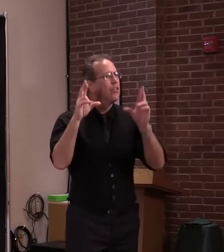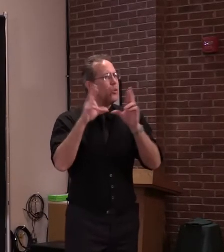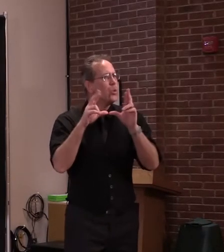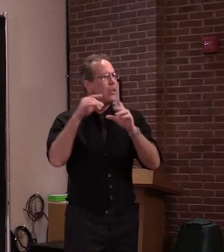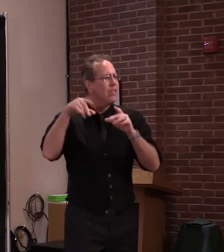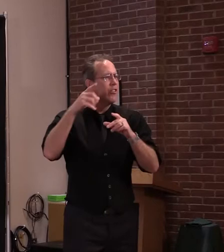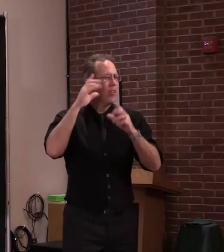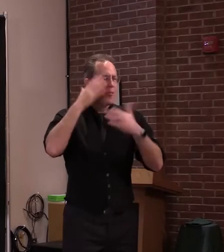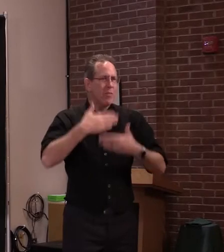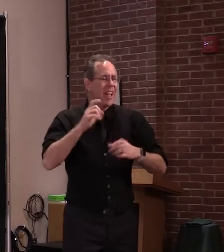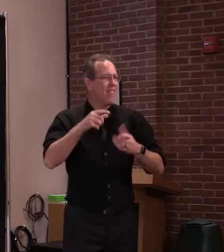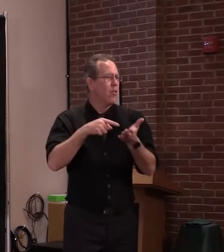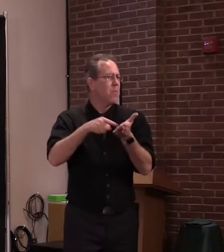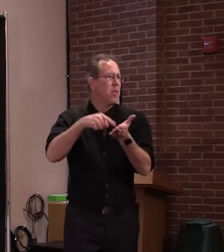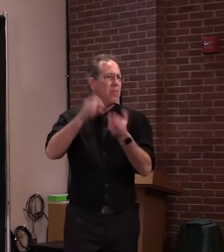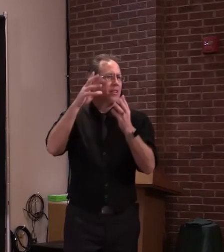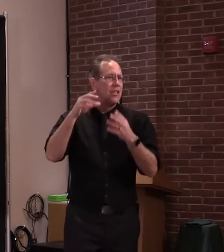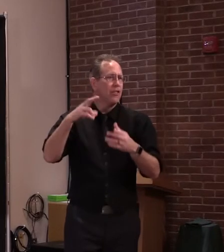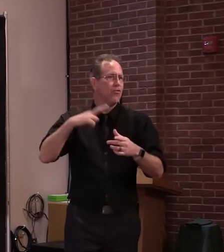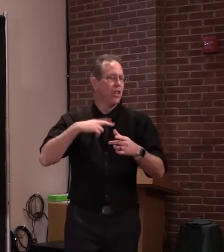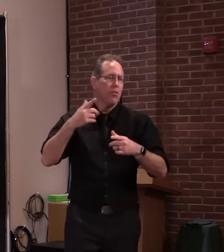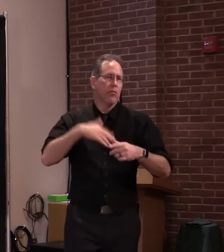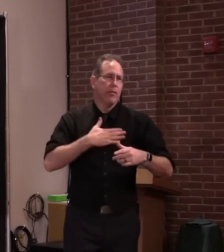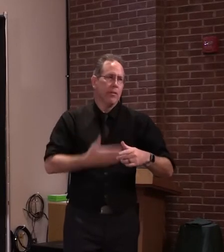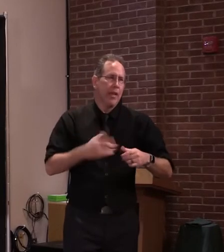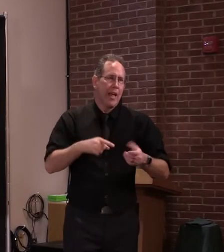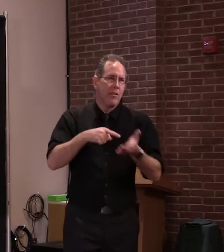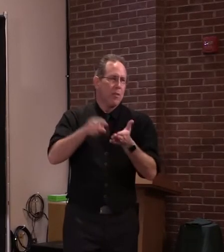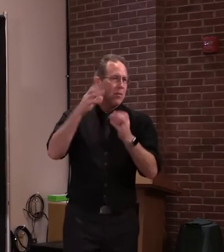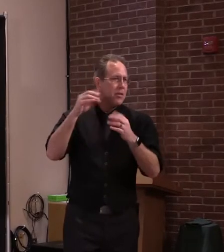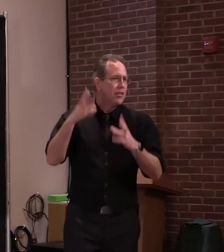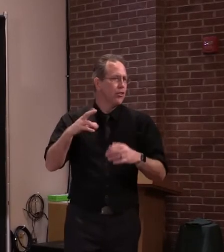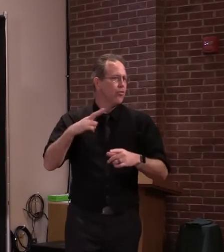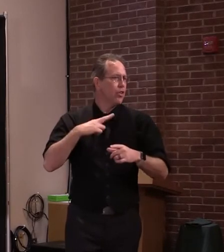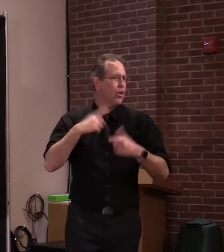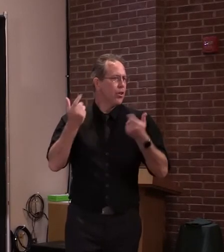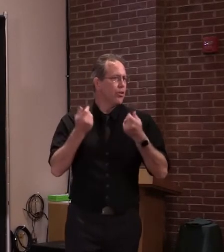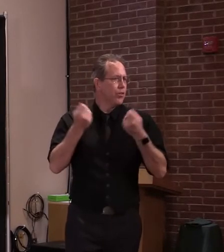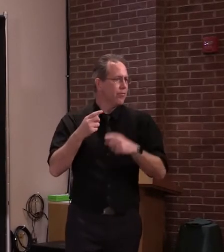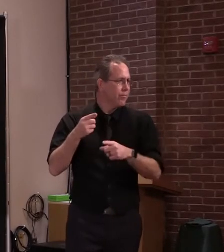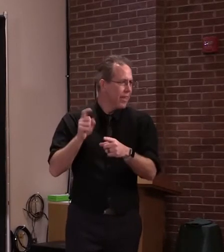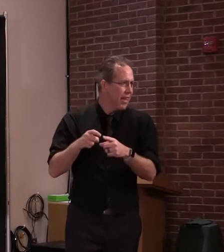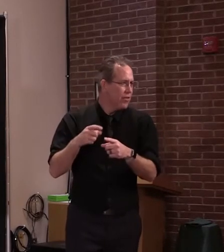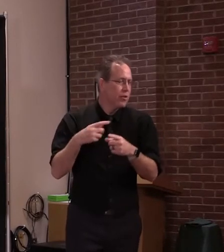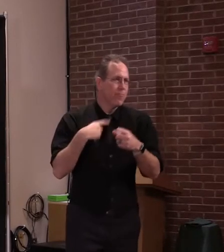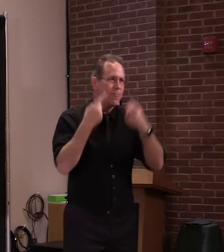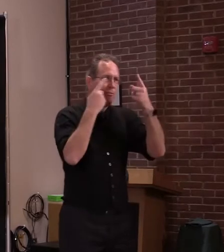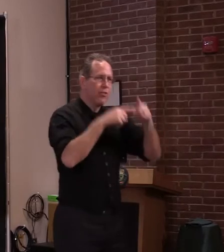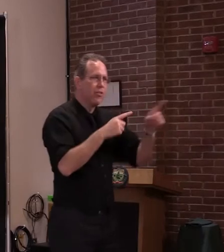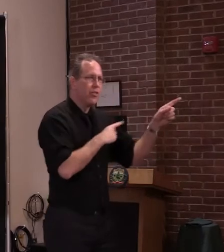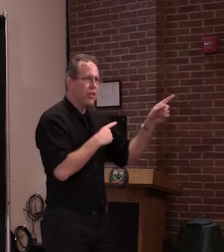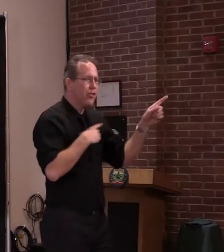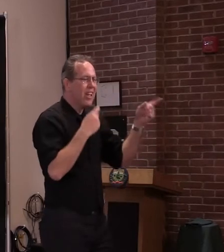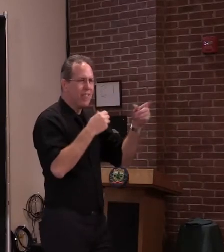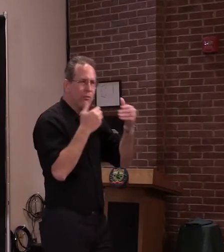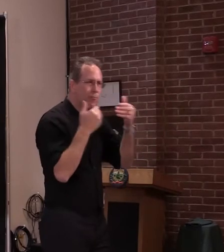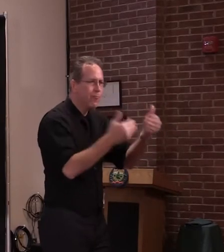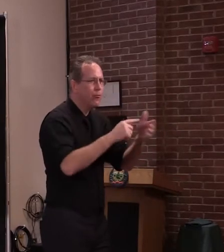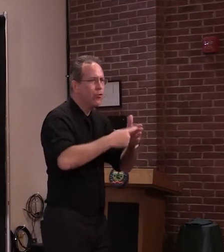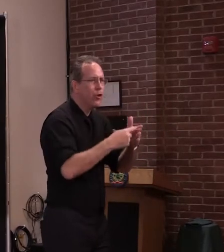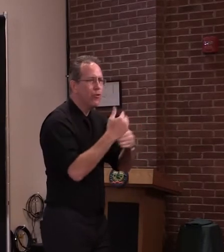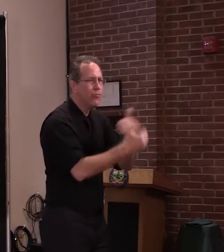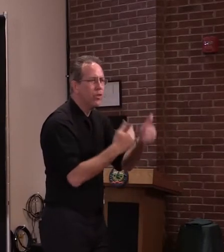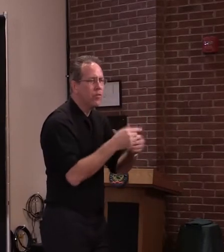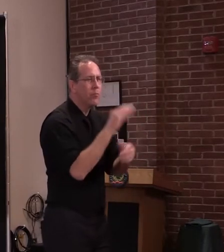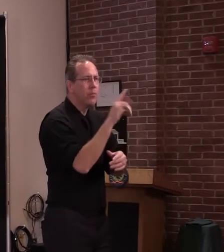to and a sacrifice that is being made on that hand. But you need to look at the whole picture, as the governor said. Look at what the impact is on the pension side,